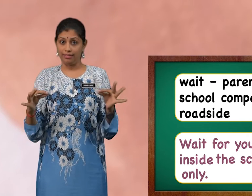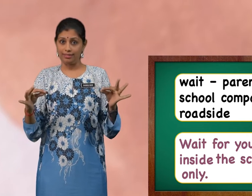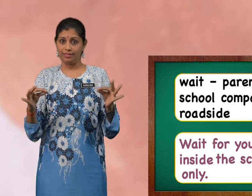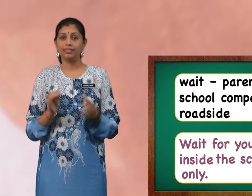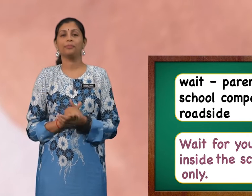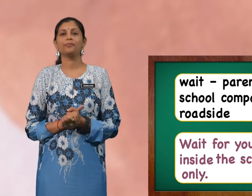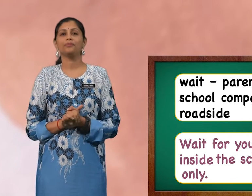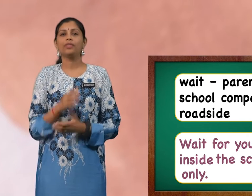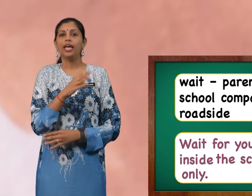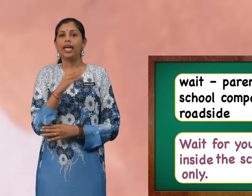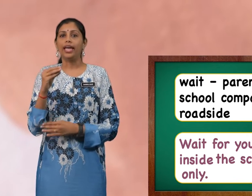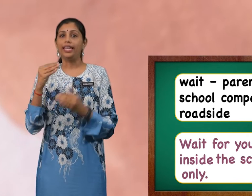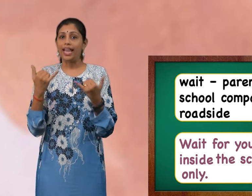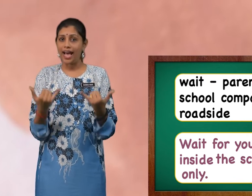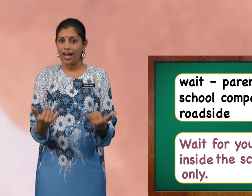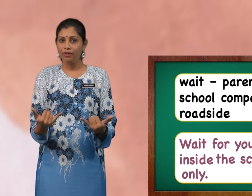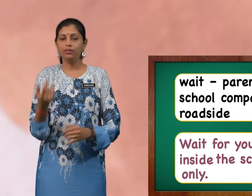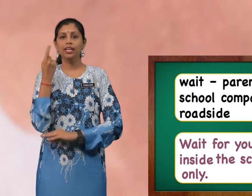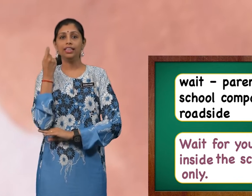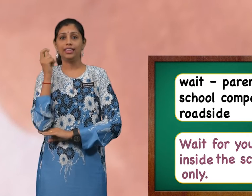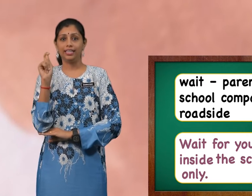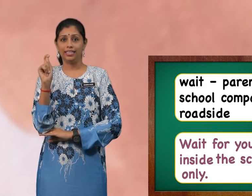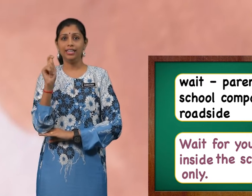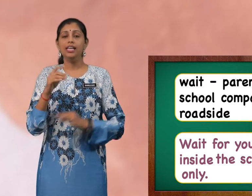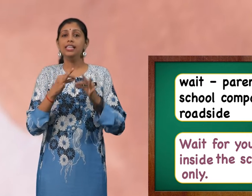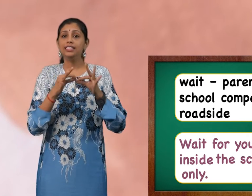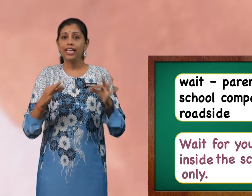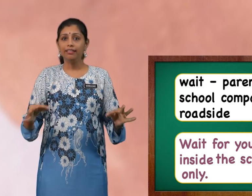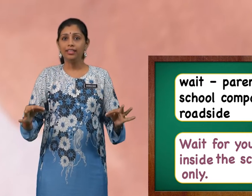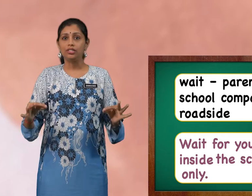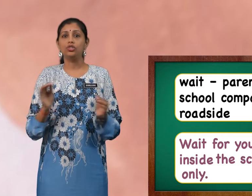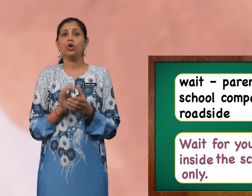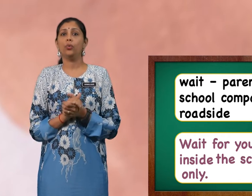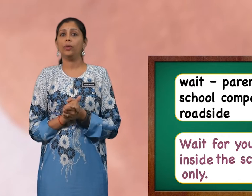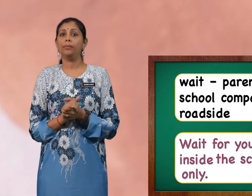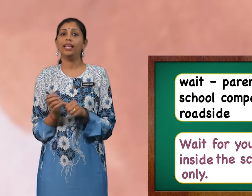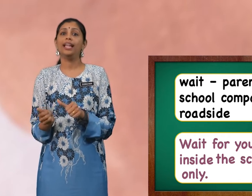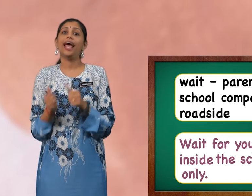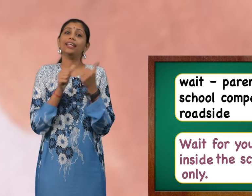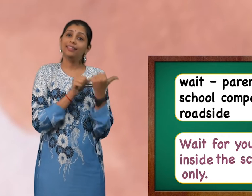sentence. And now the sentence will be like